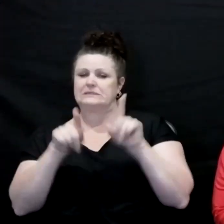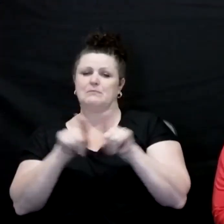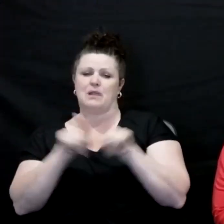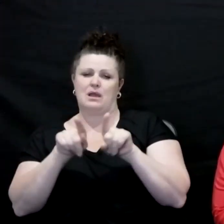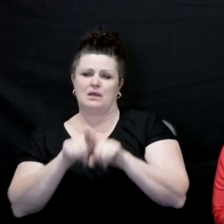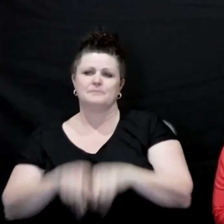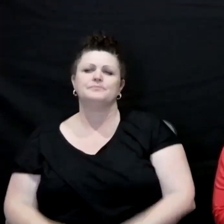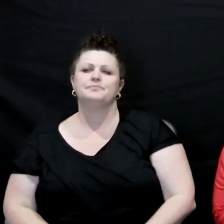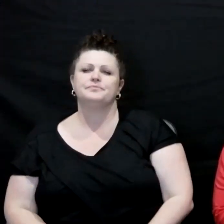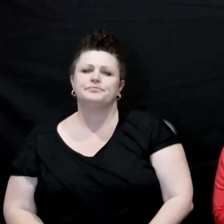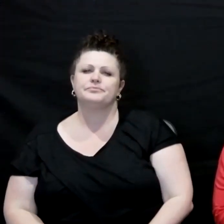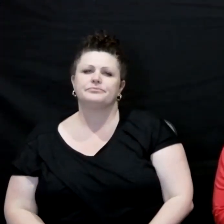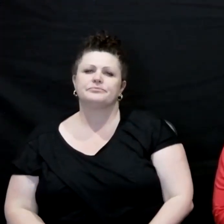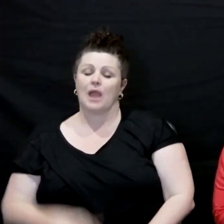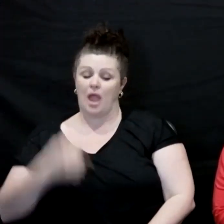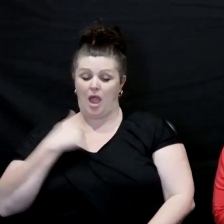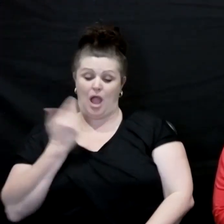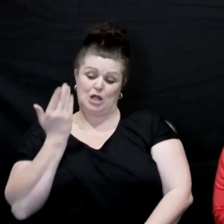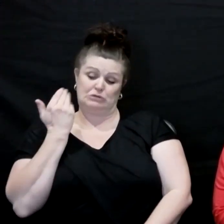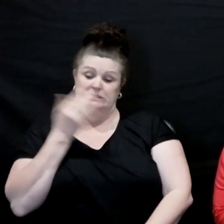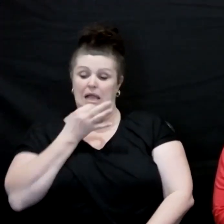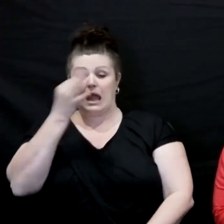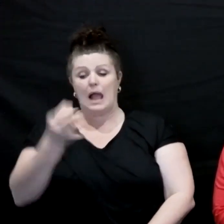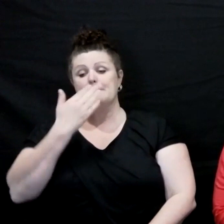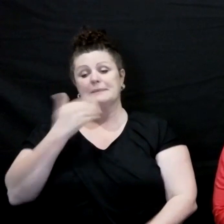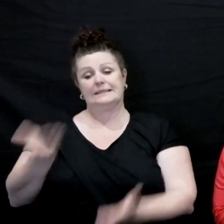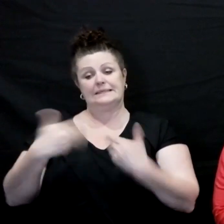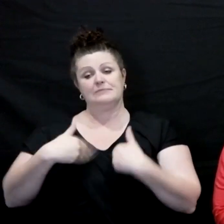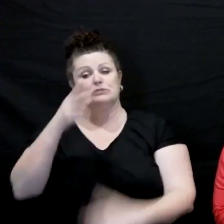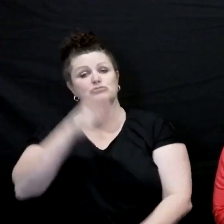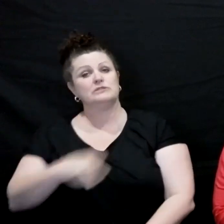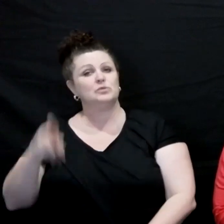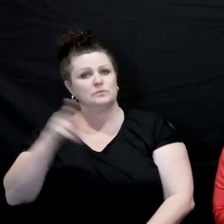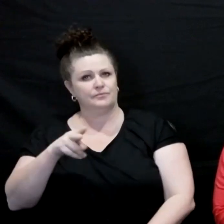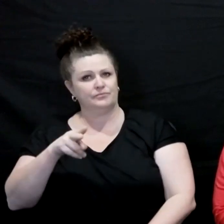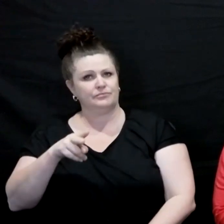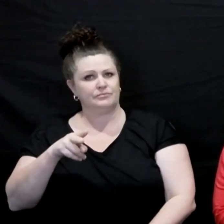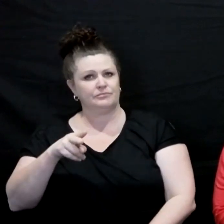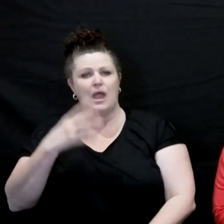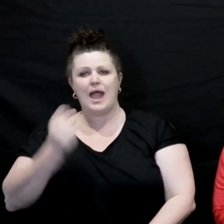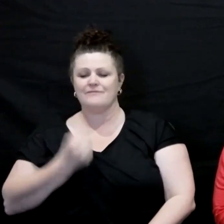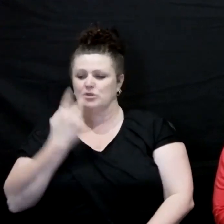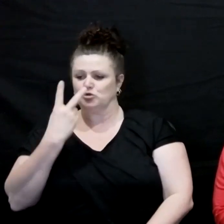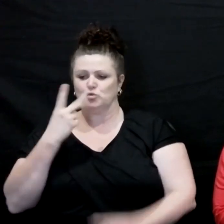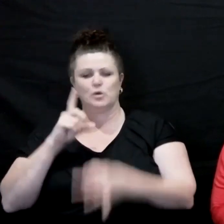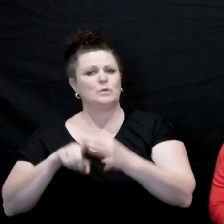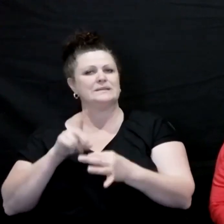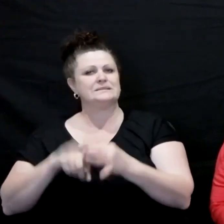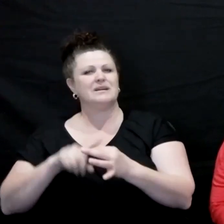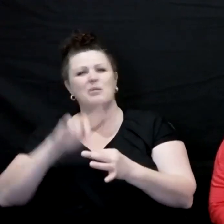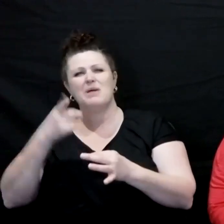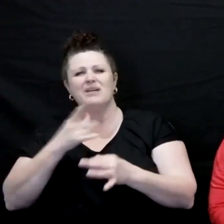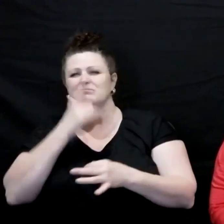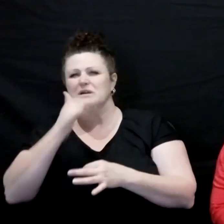which says, I recently requested a review and had 2 questions. However, the process